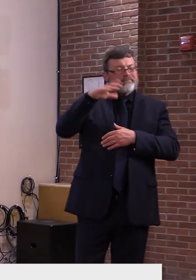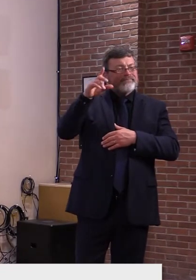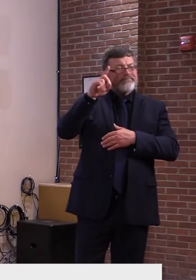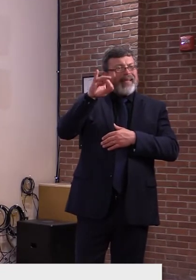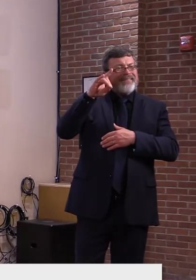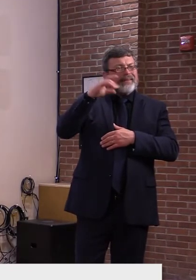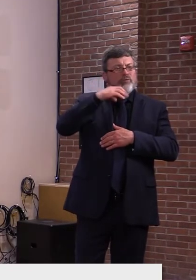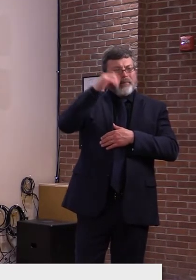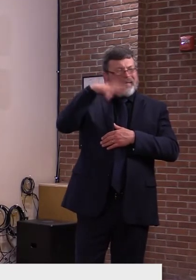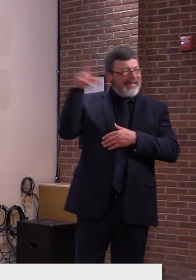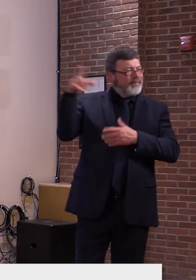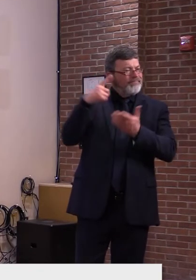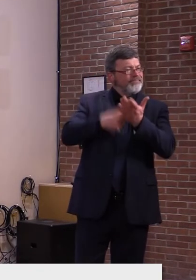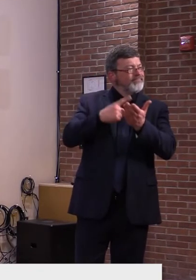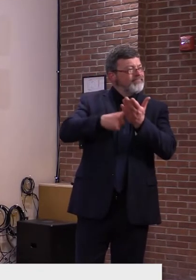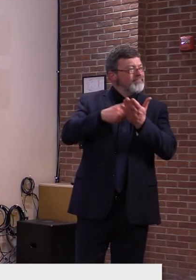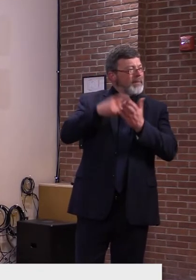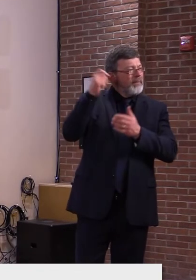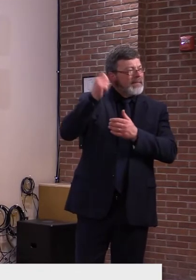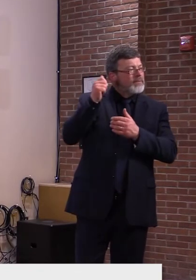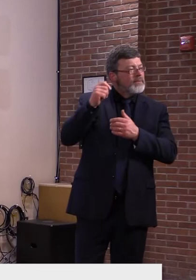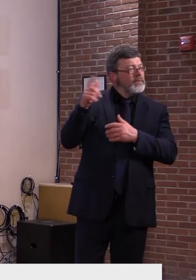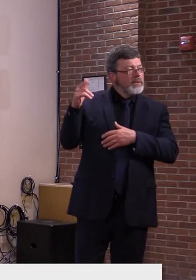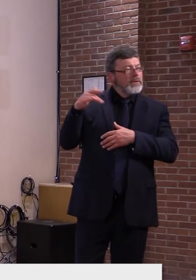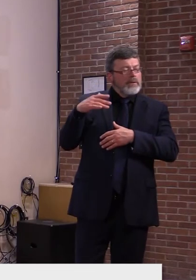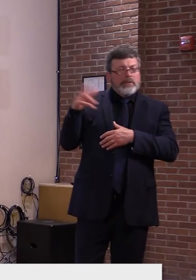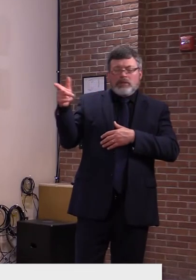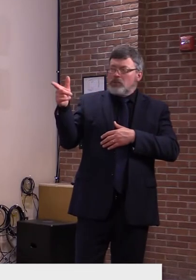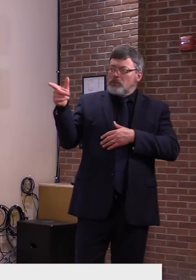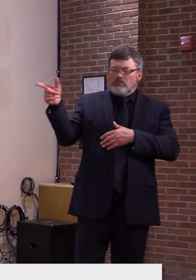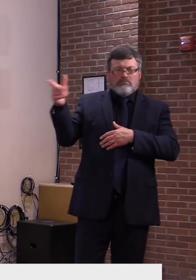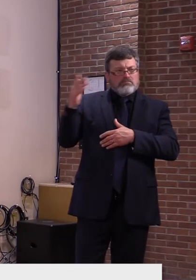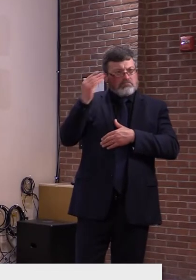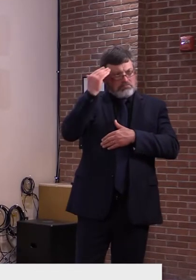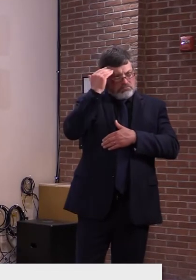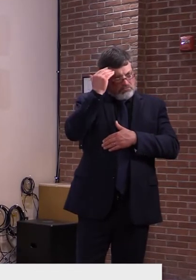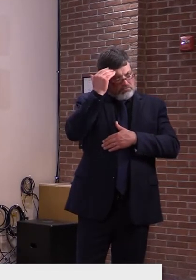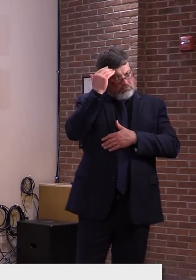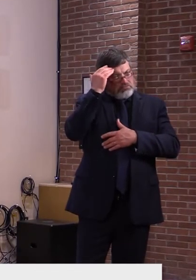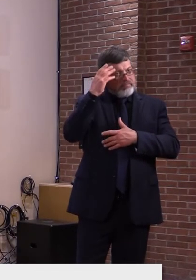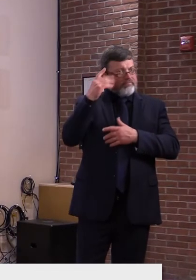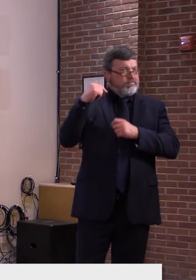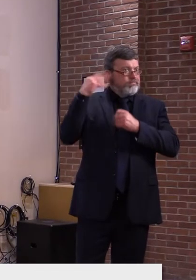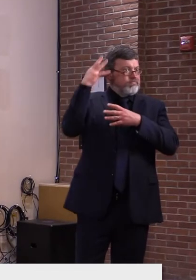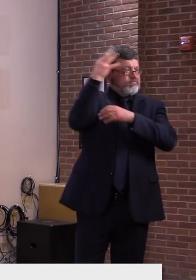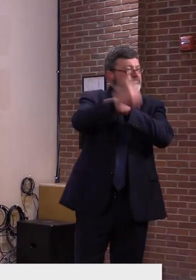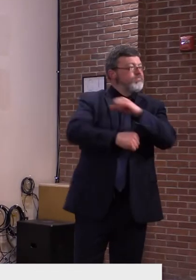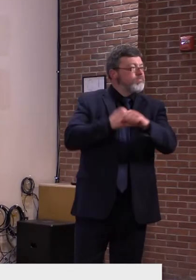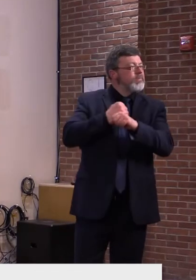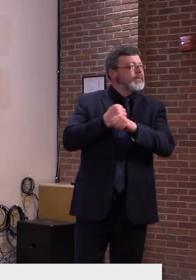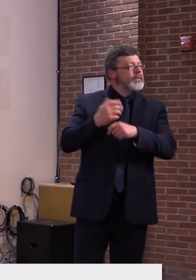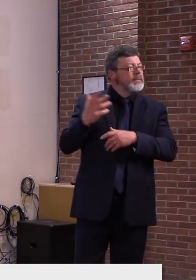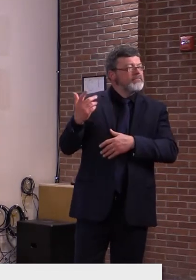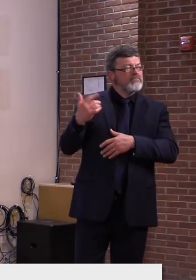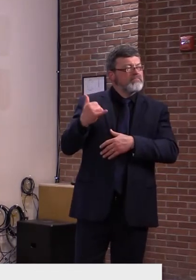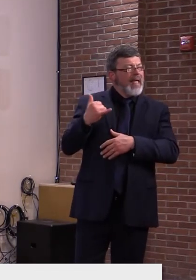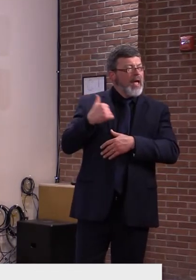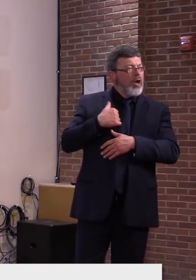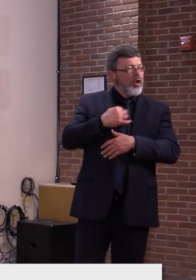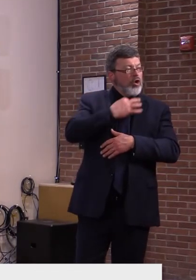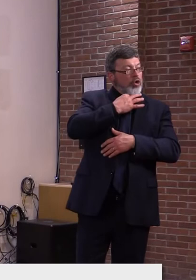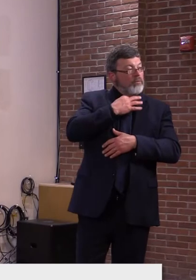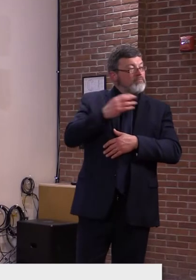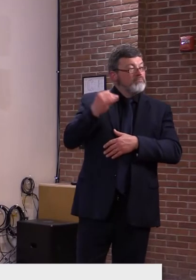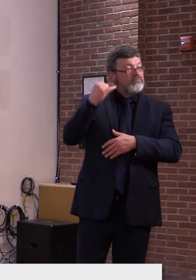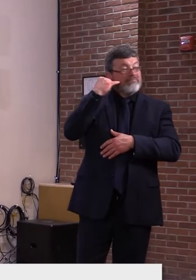over the years, as we all have. And I'm wondering, David, if you did an analysis of a new employee starting